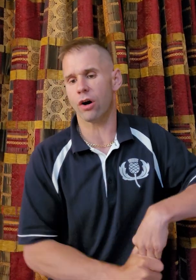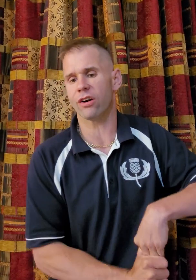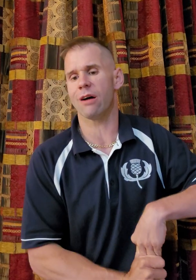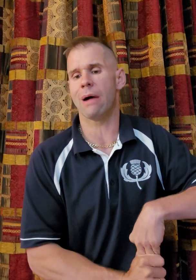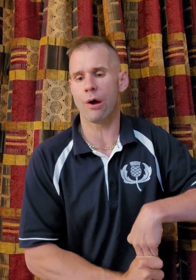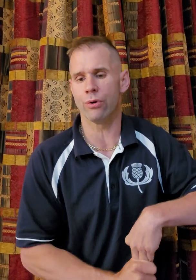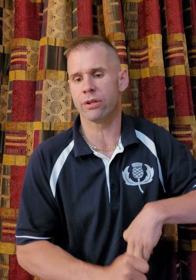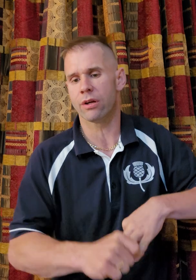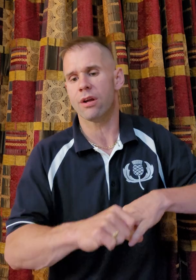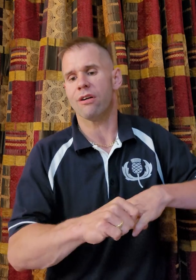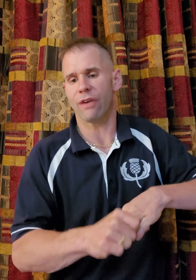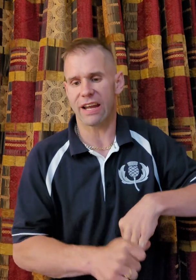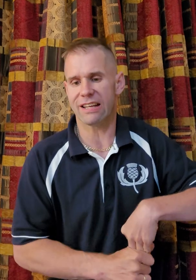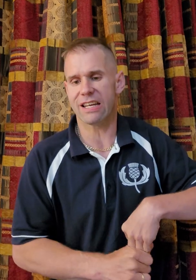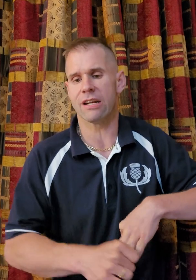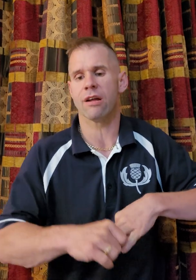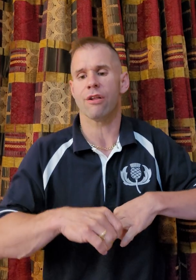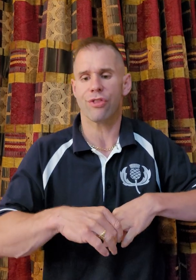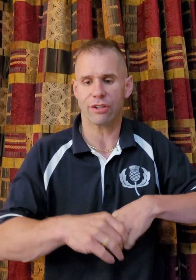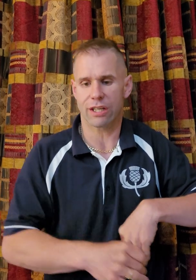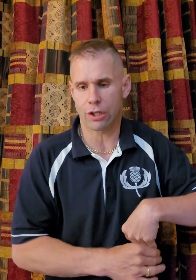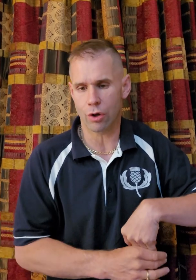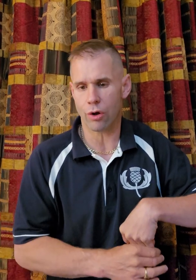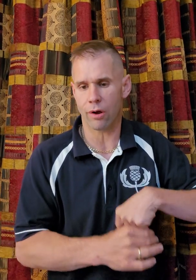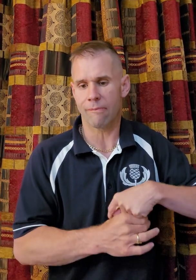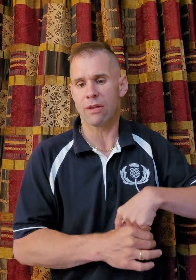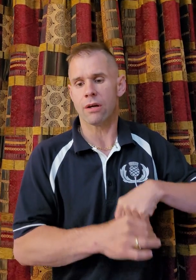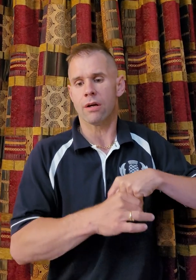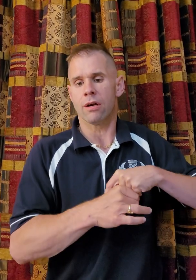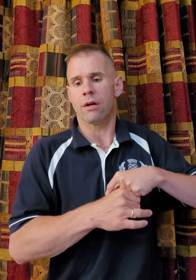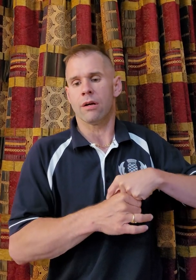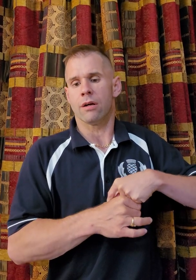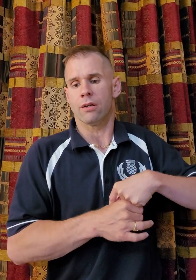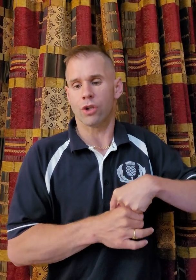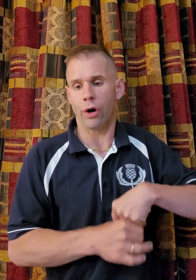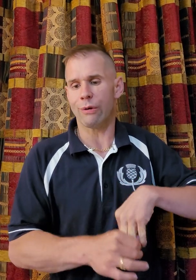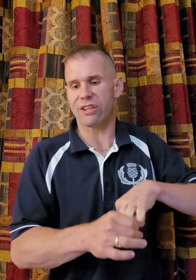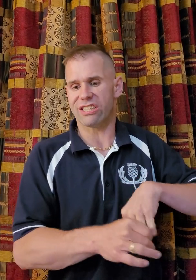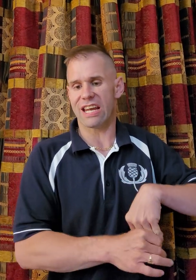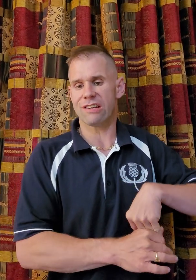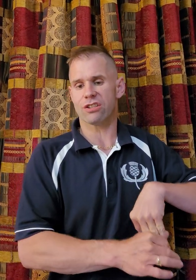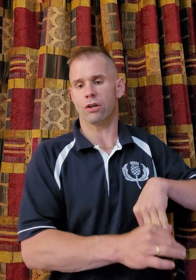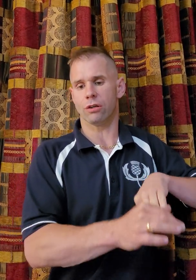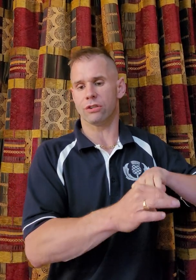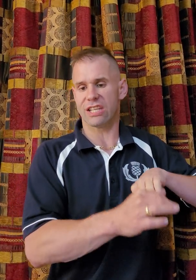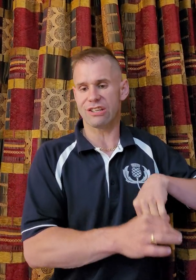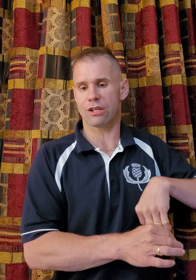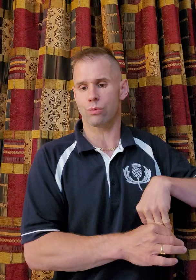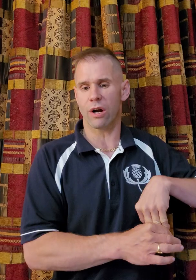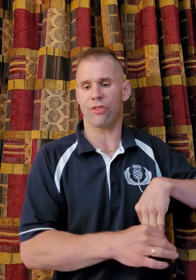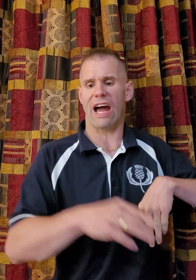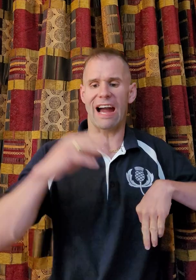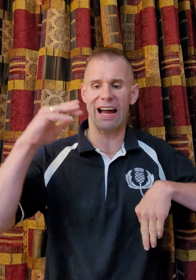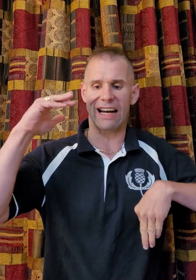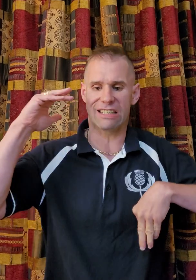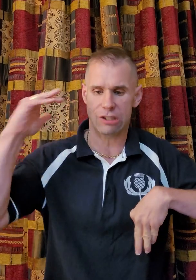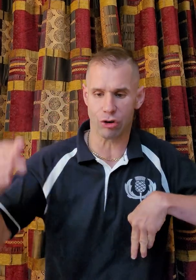cholera mound for 1832. Toy with stains all, teach its worth, a